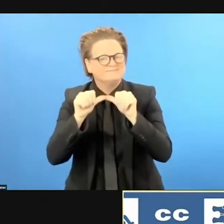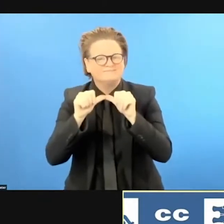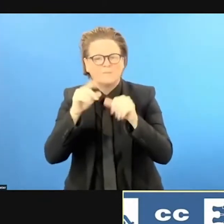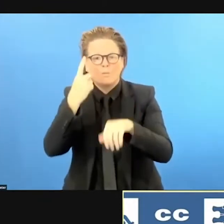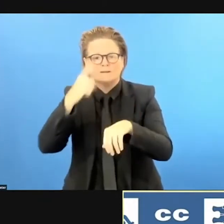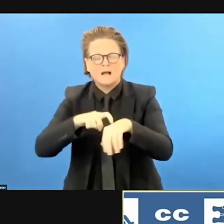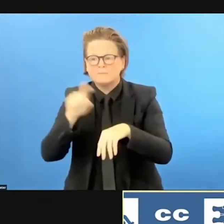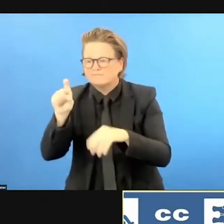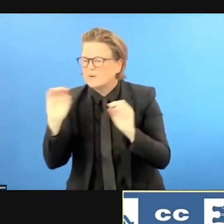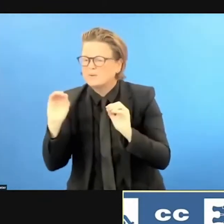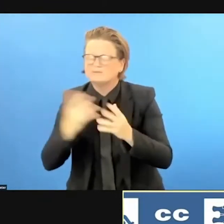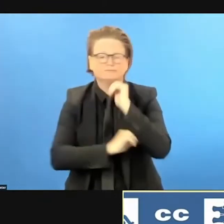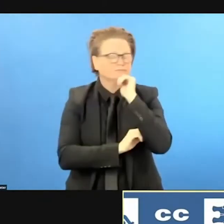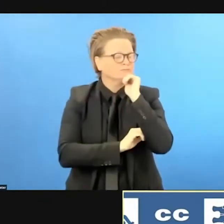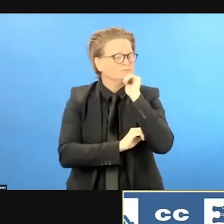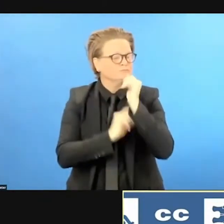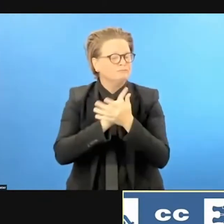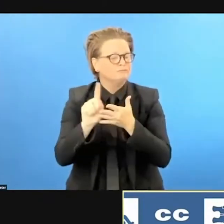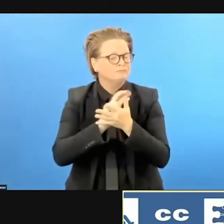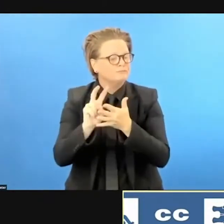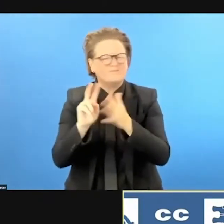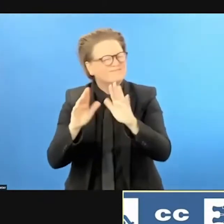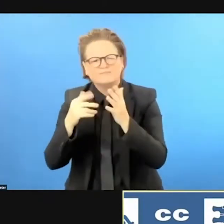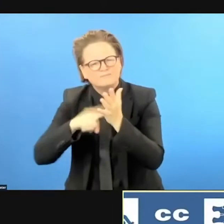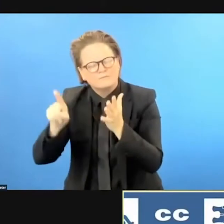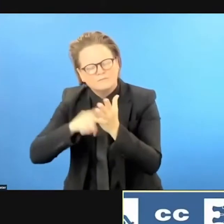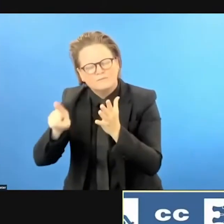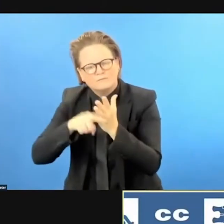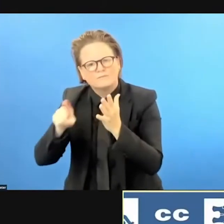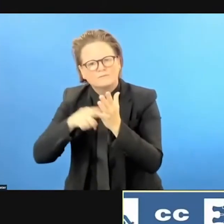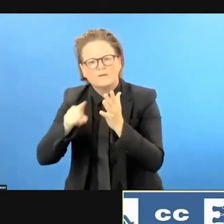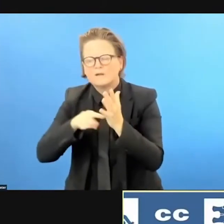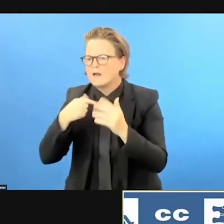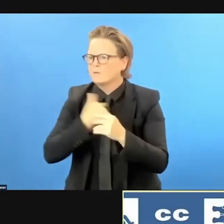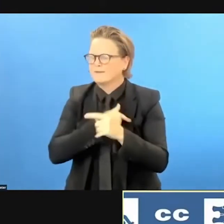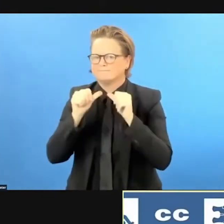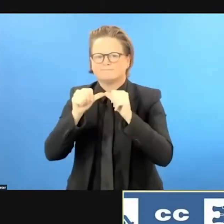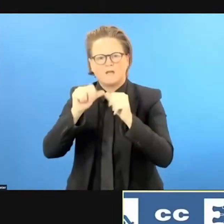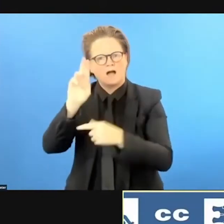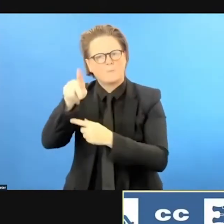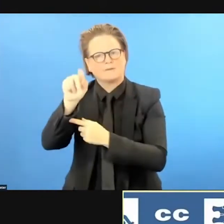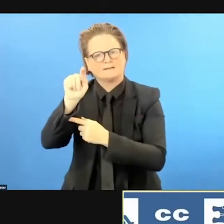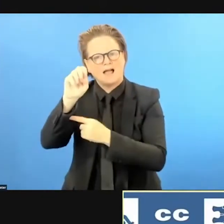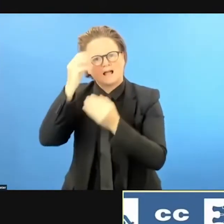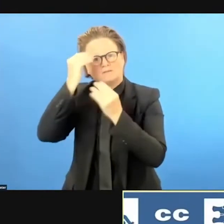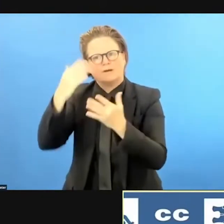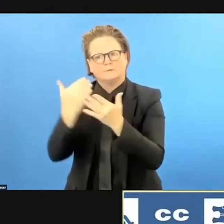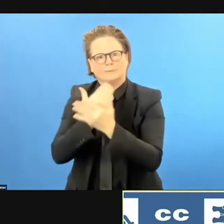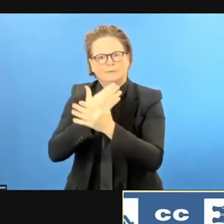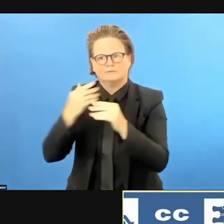put new information up as soon as we know that the process is available and open.